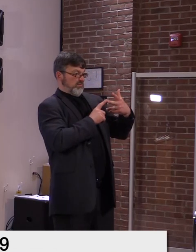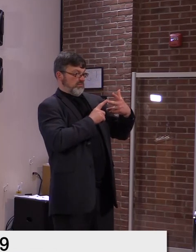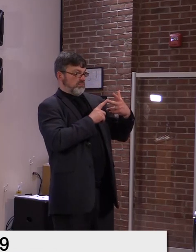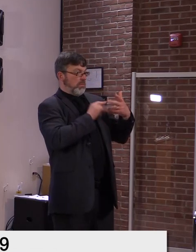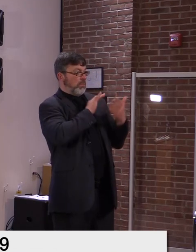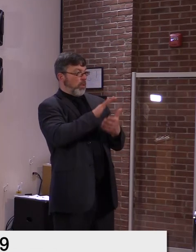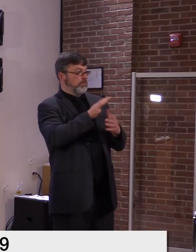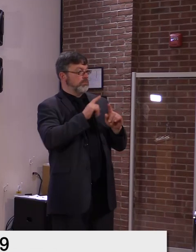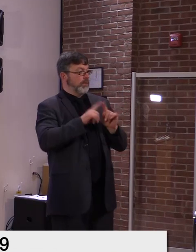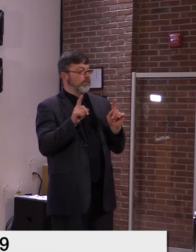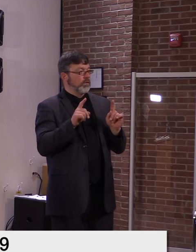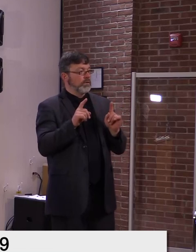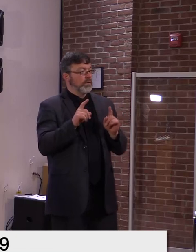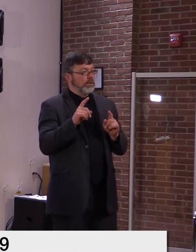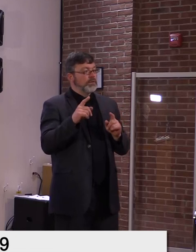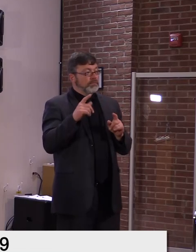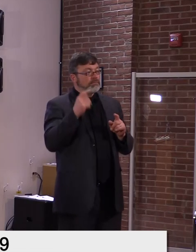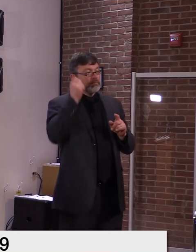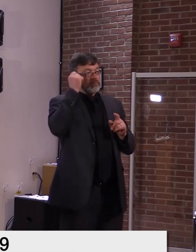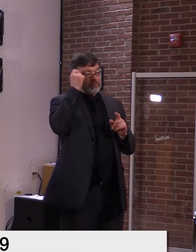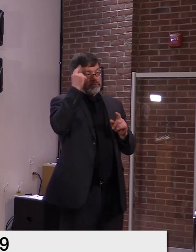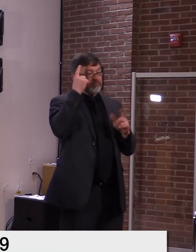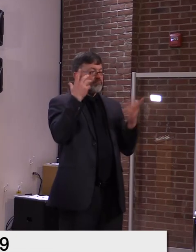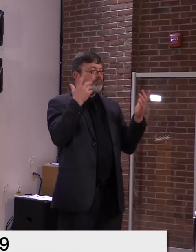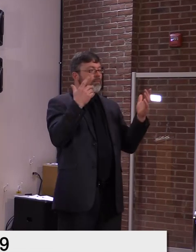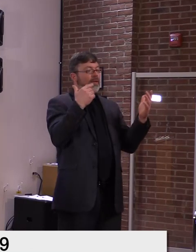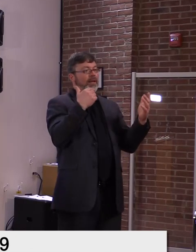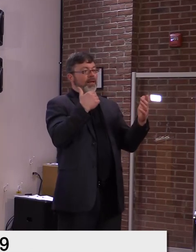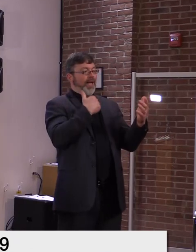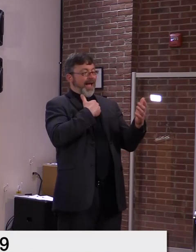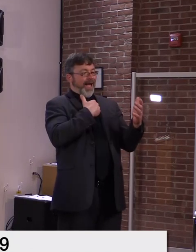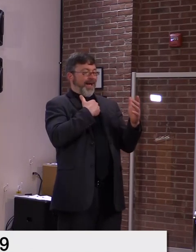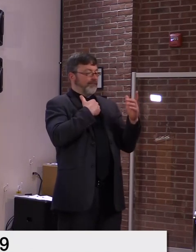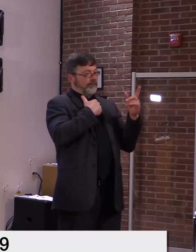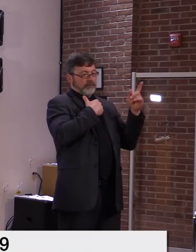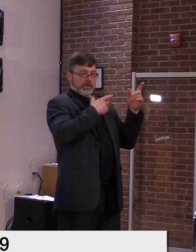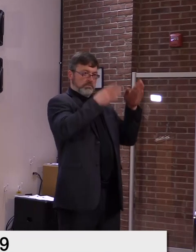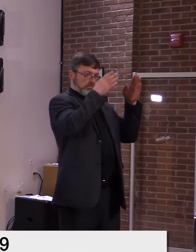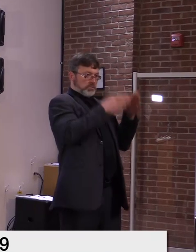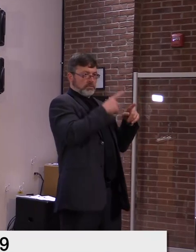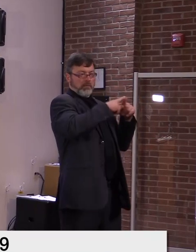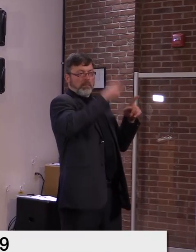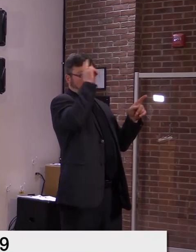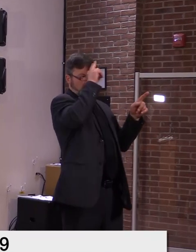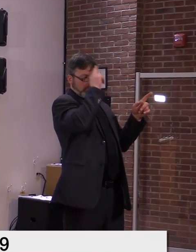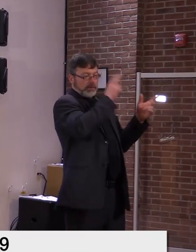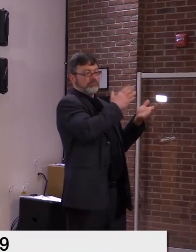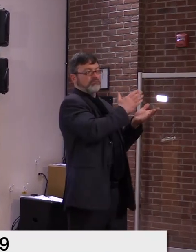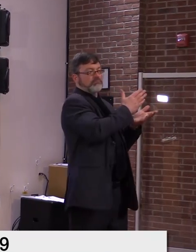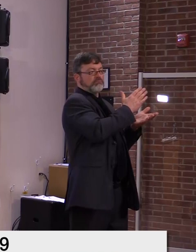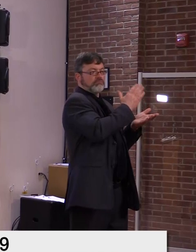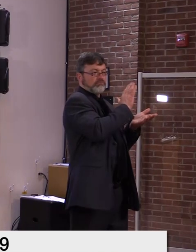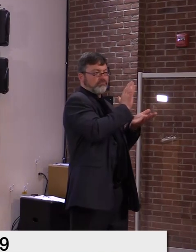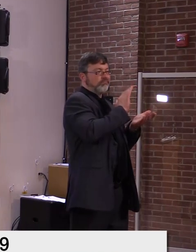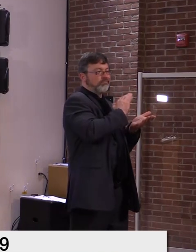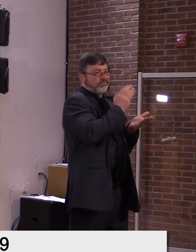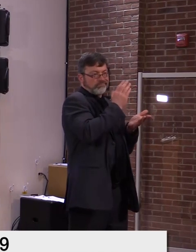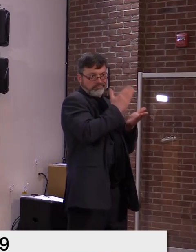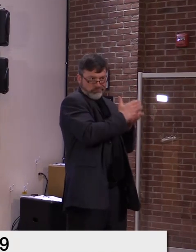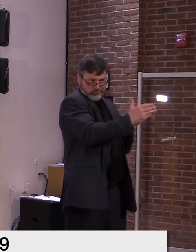hospitals into long-term care facilities, but also providing them with vaccine in there. So we're